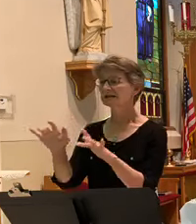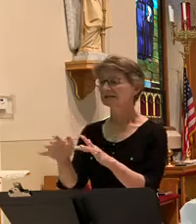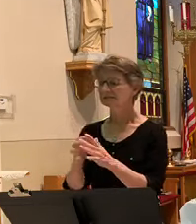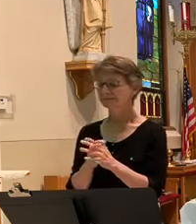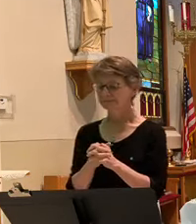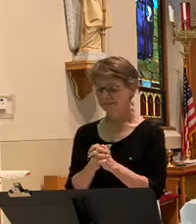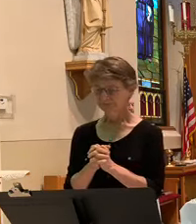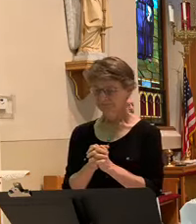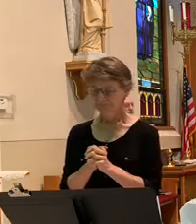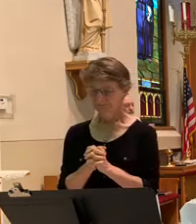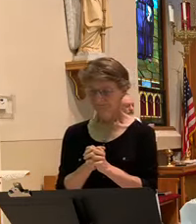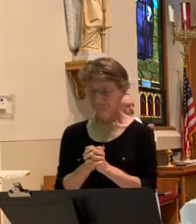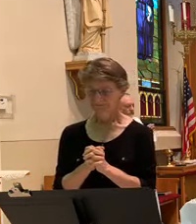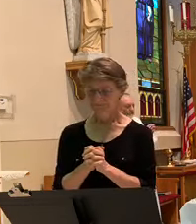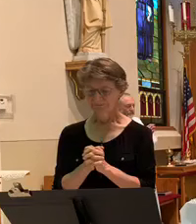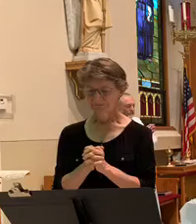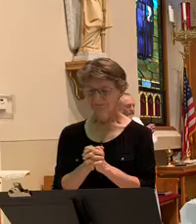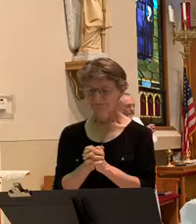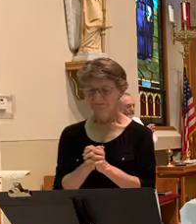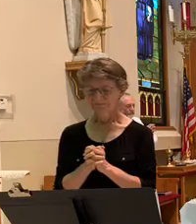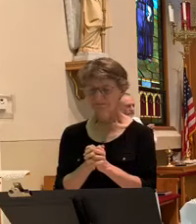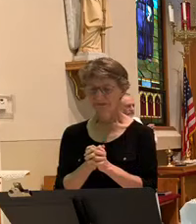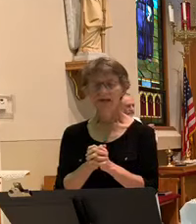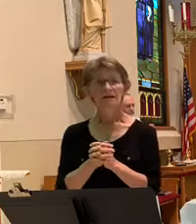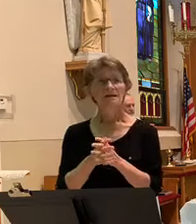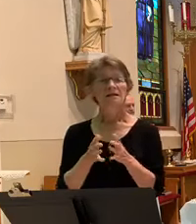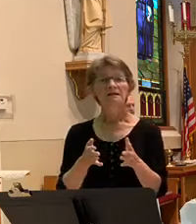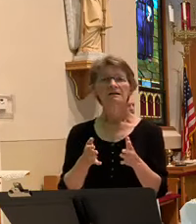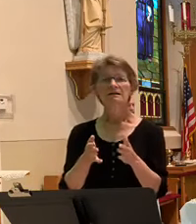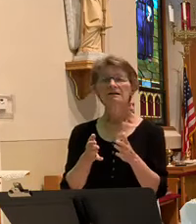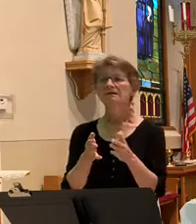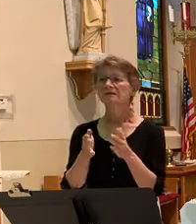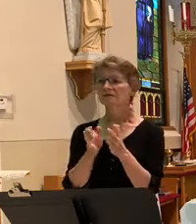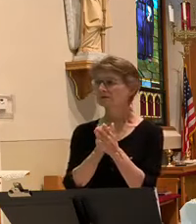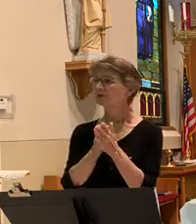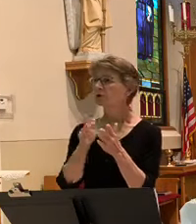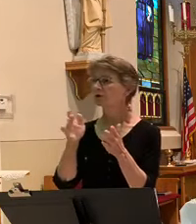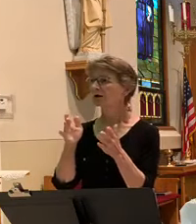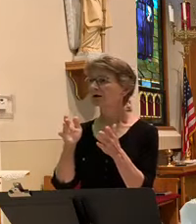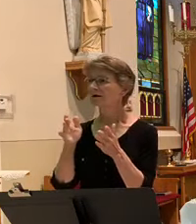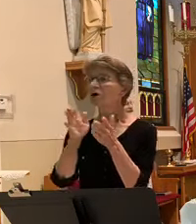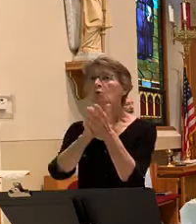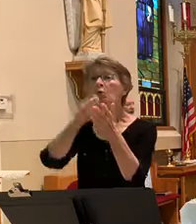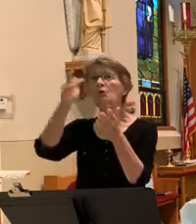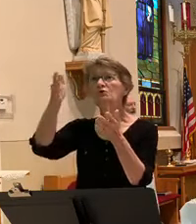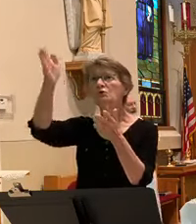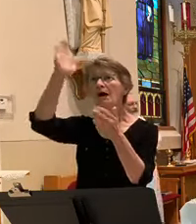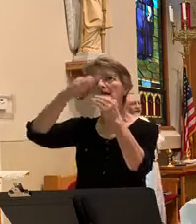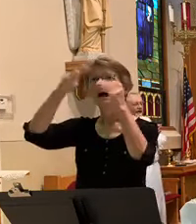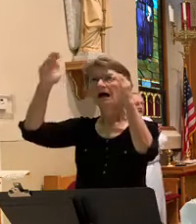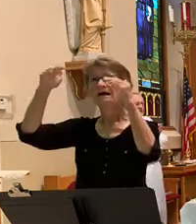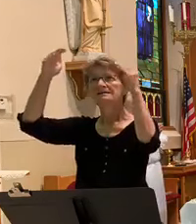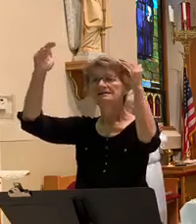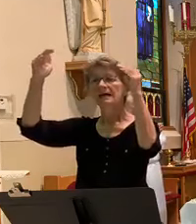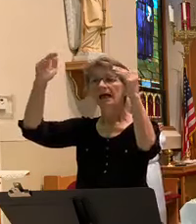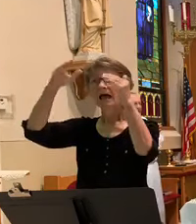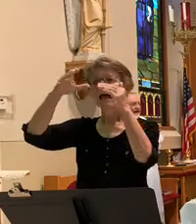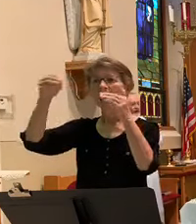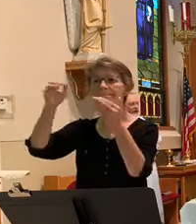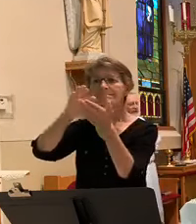Lord, have mercy. Let us pray together the Gloria. Glory to God in the